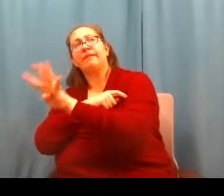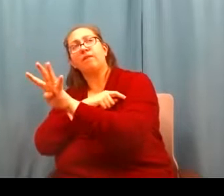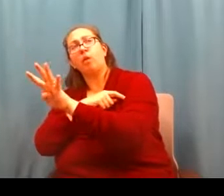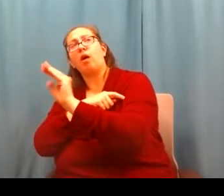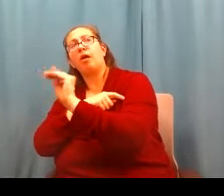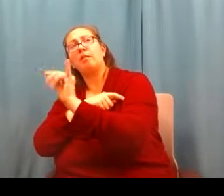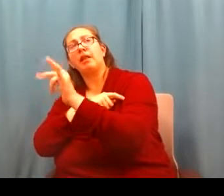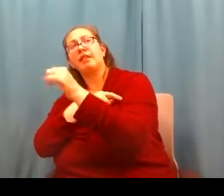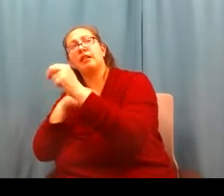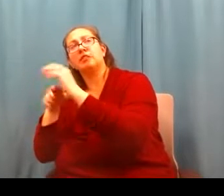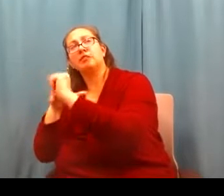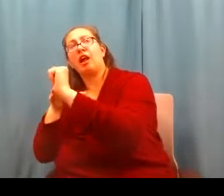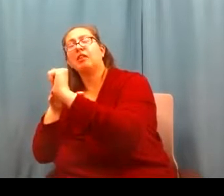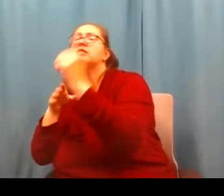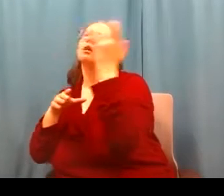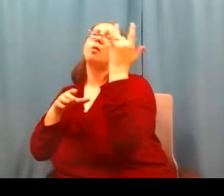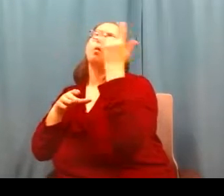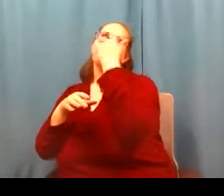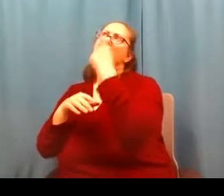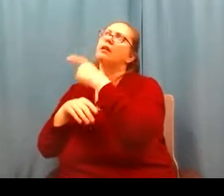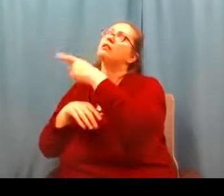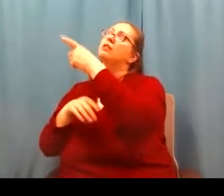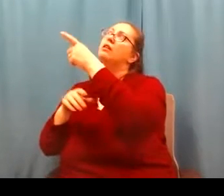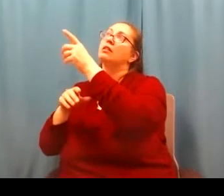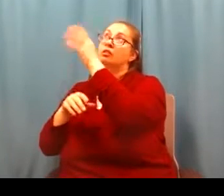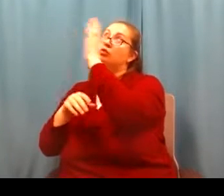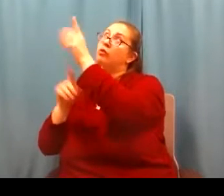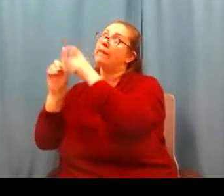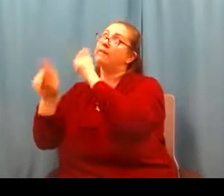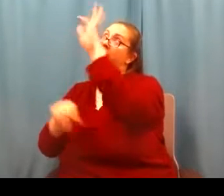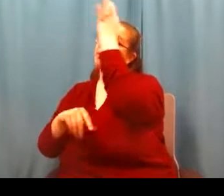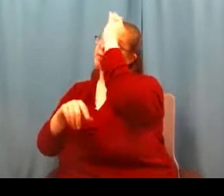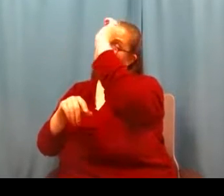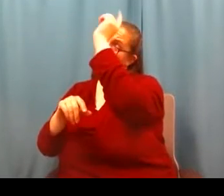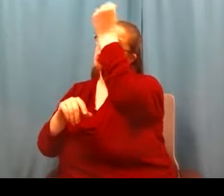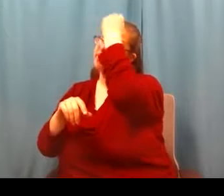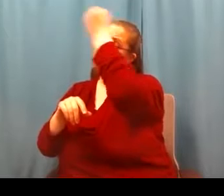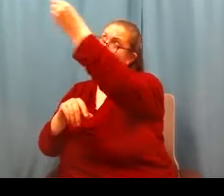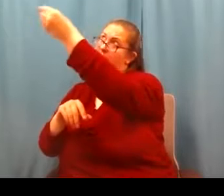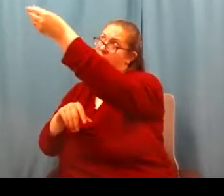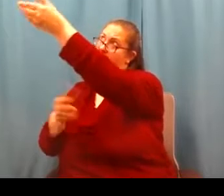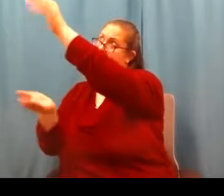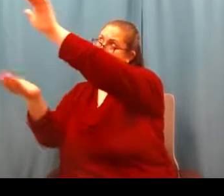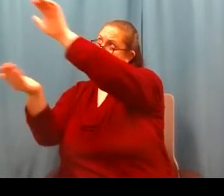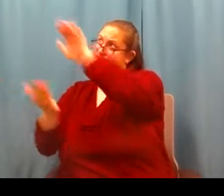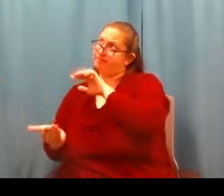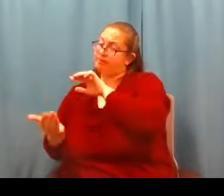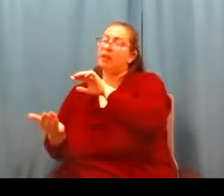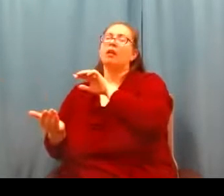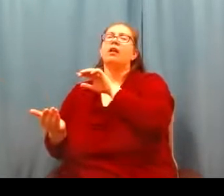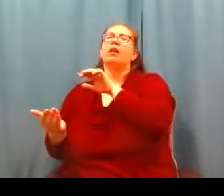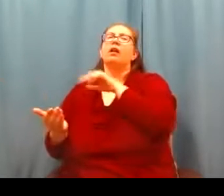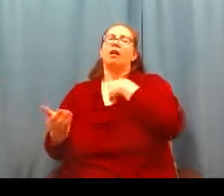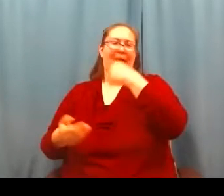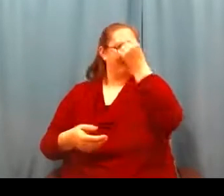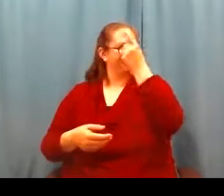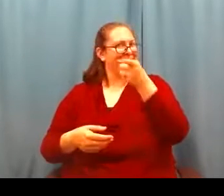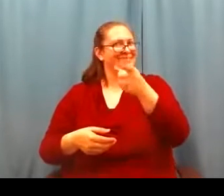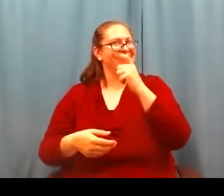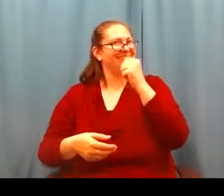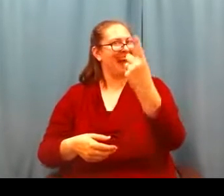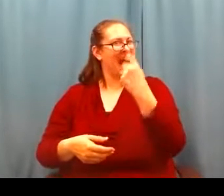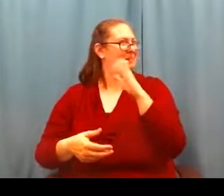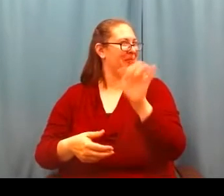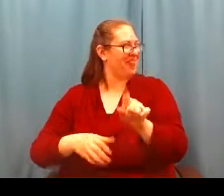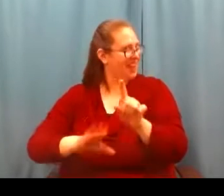because they got their money directly from the federal government. So I know that wasn't quite your question, and I'll get to your question,